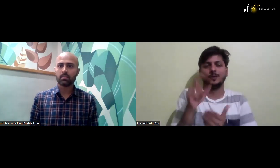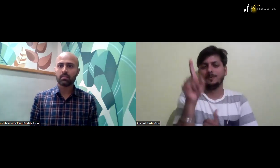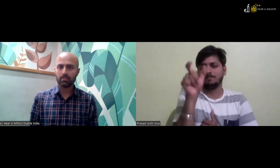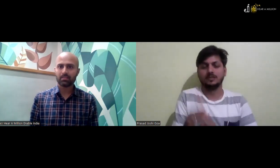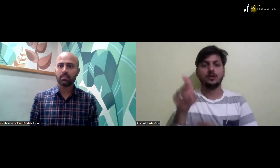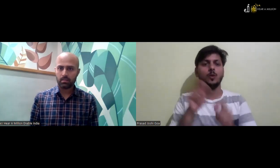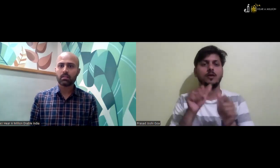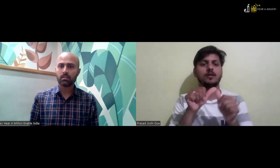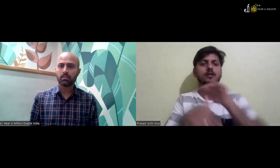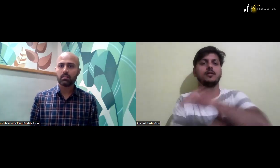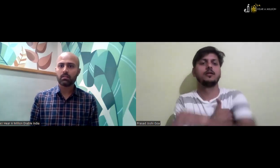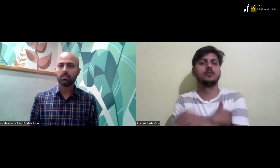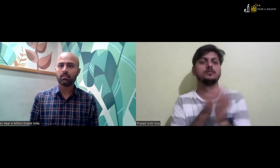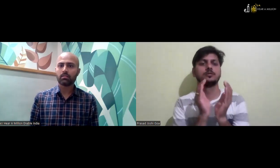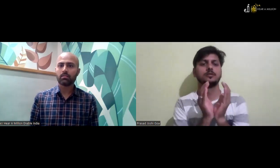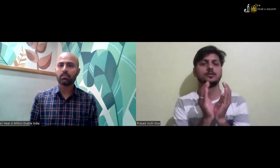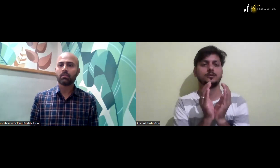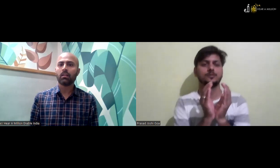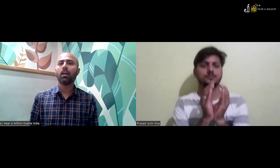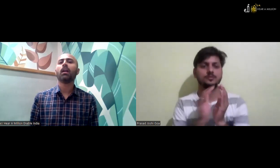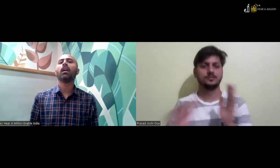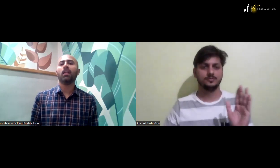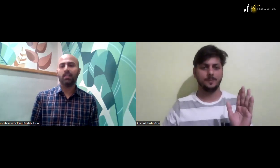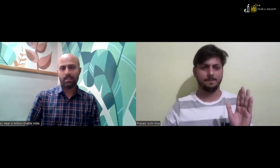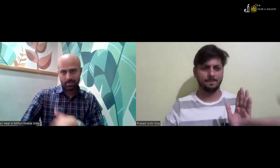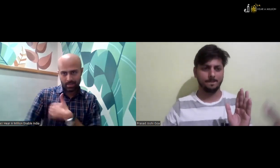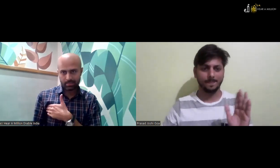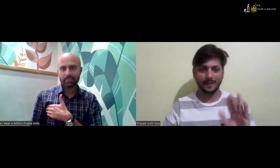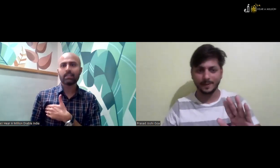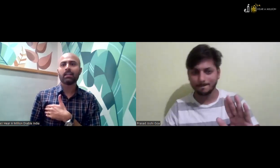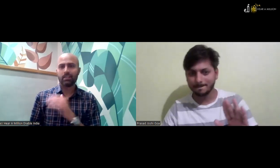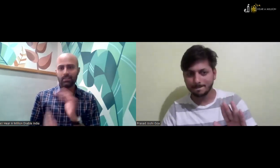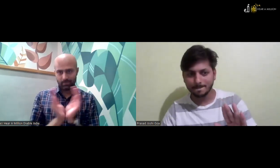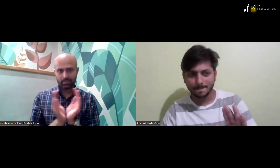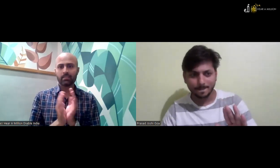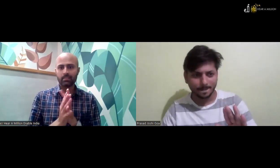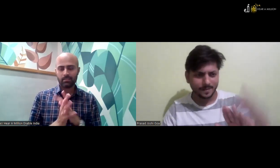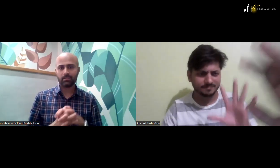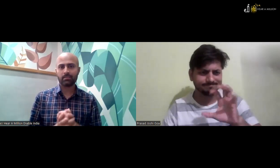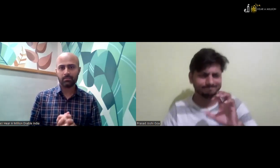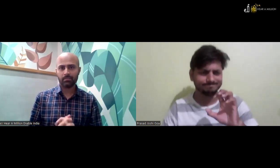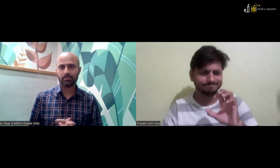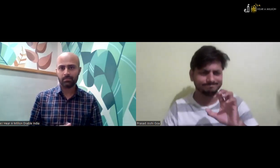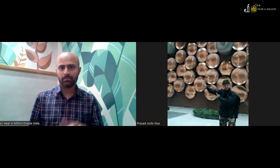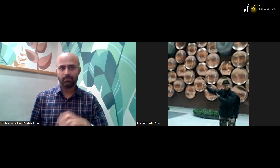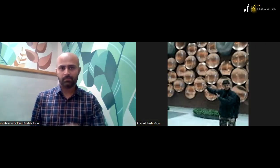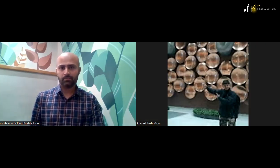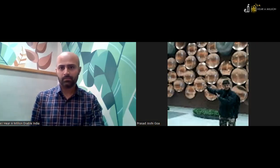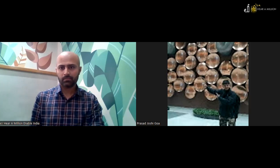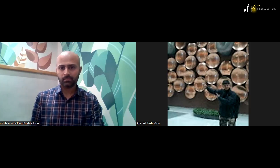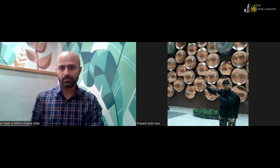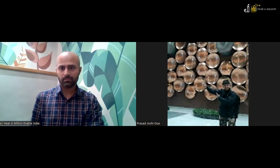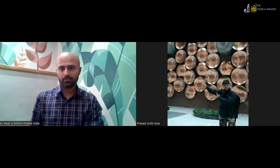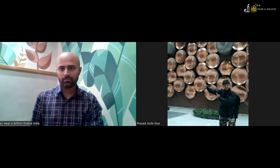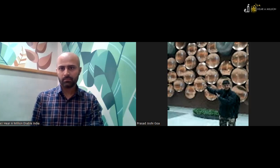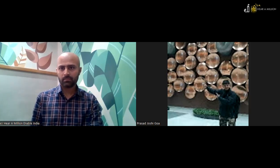thing, so there's a person, my cousin, who is working. I think